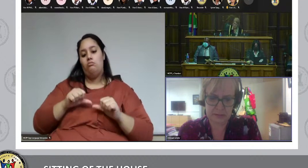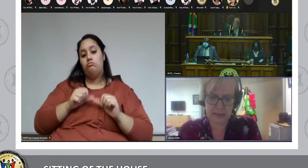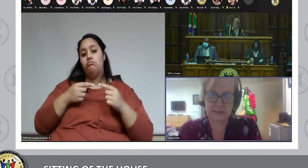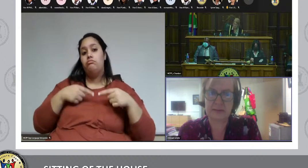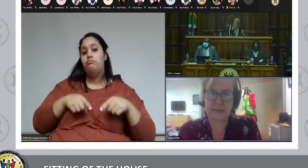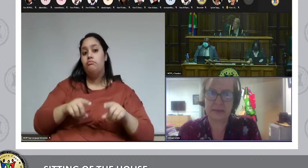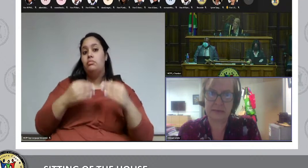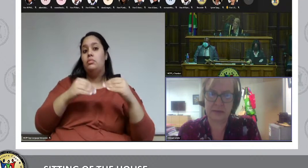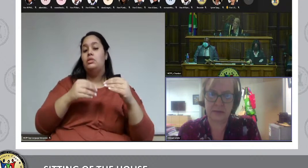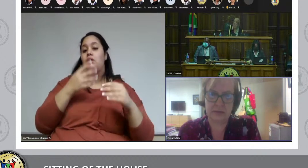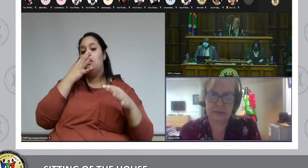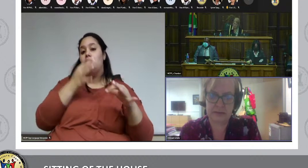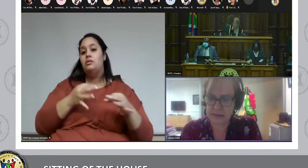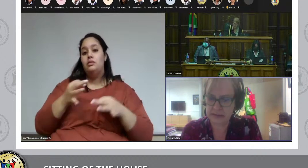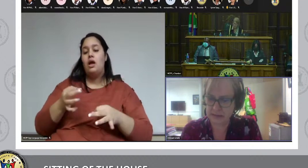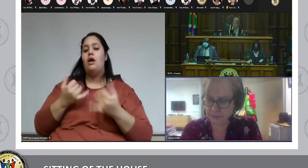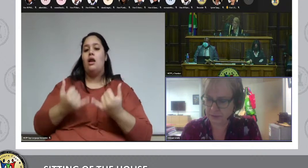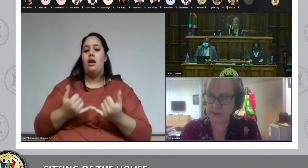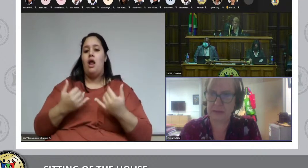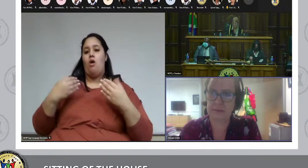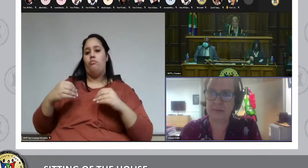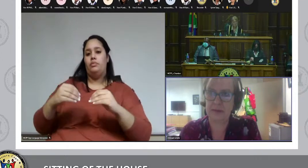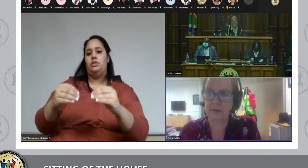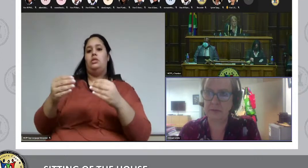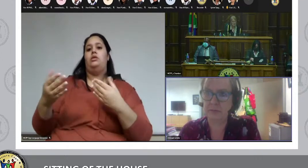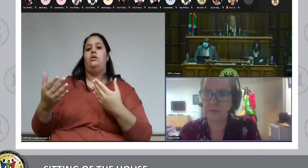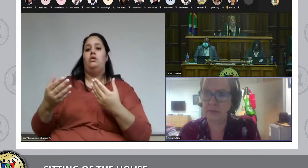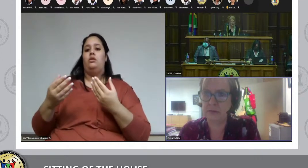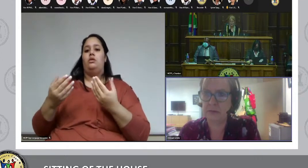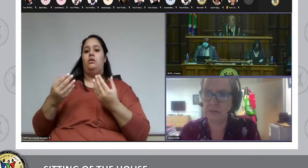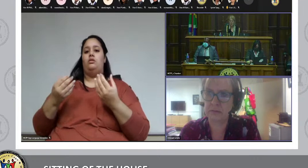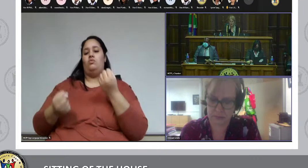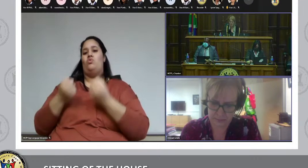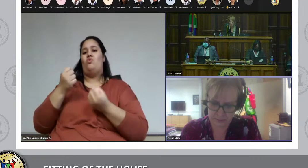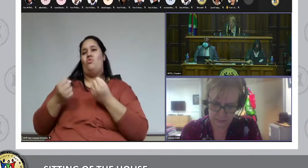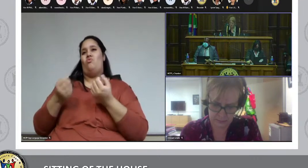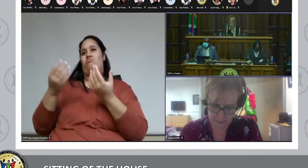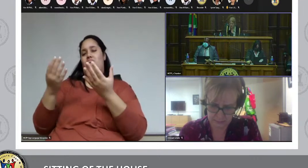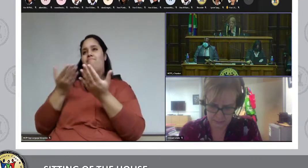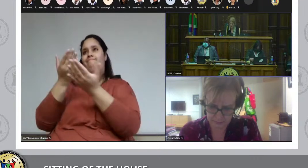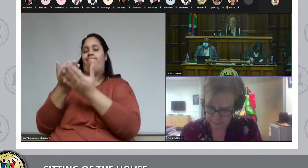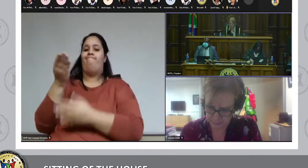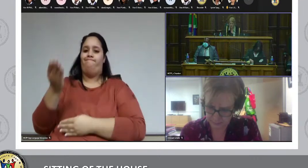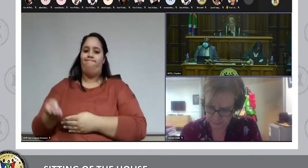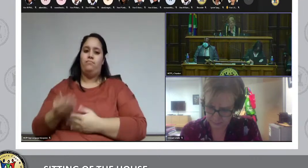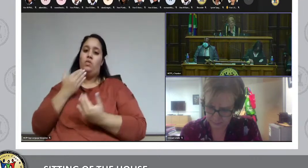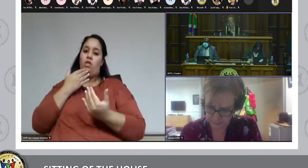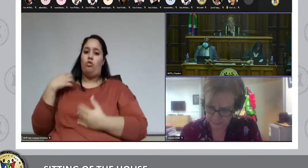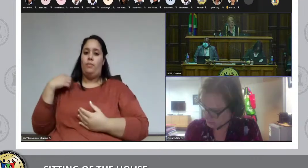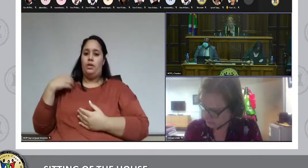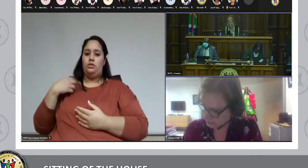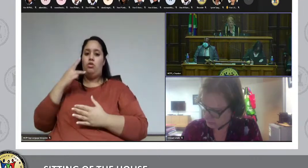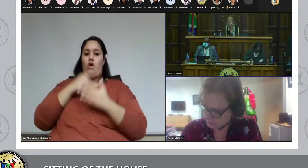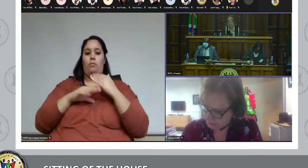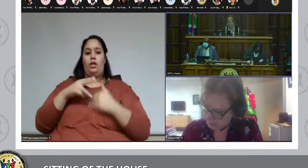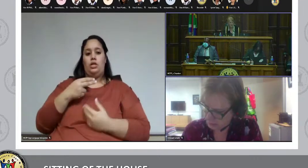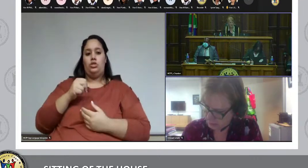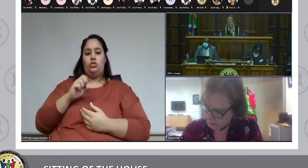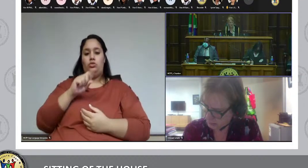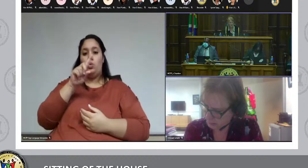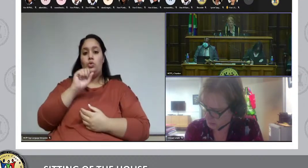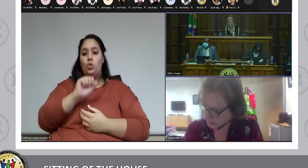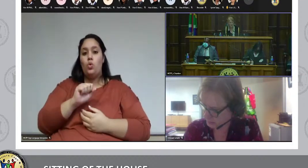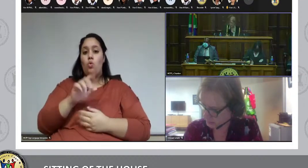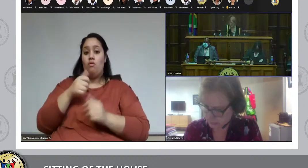by the court and is hence currently sub judice. Thank you. Thank you, Minister. Honourable questions, as it's your question,